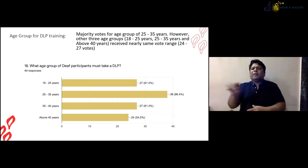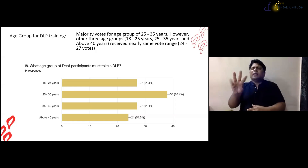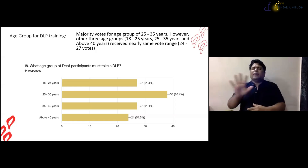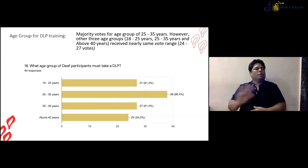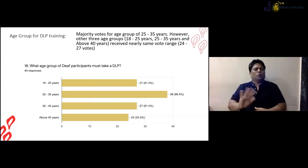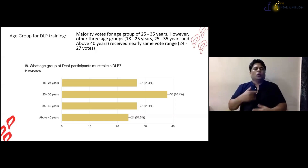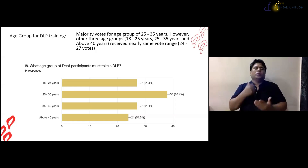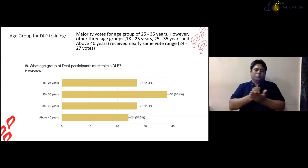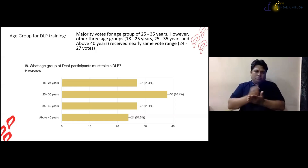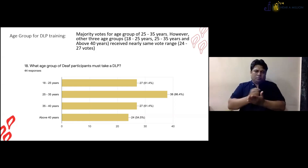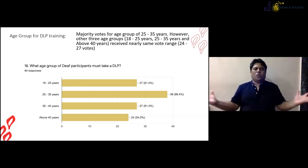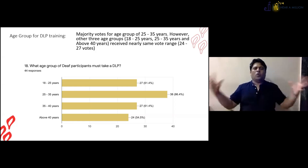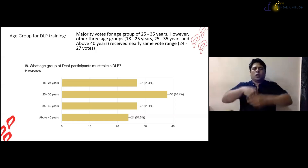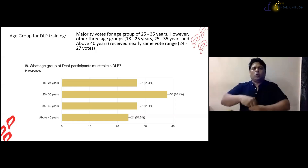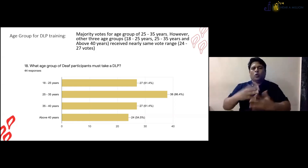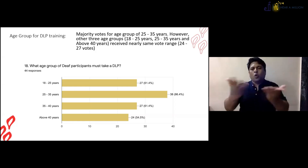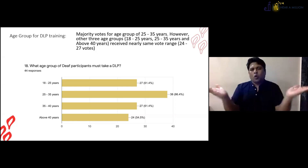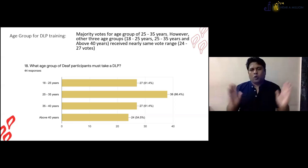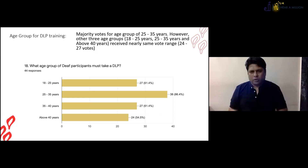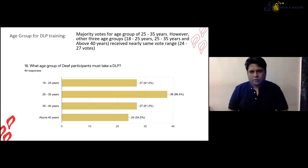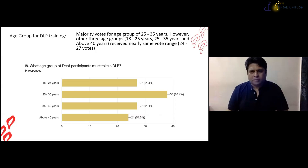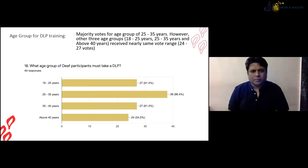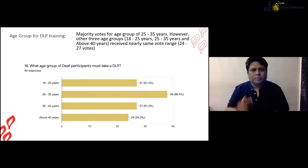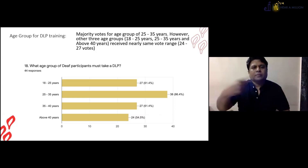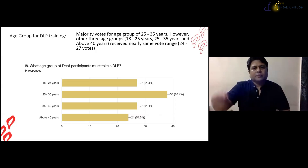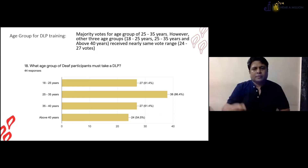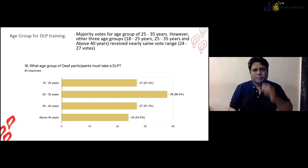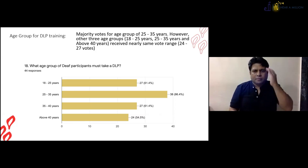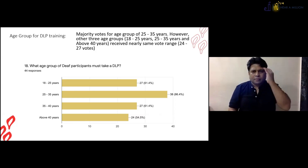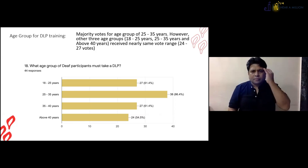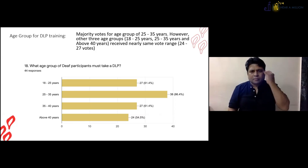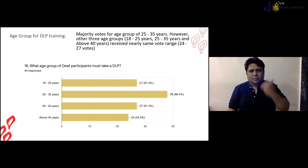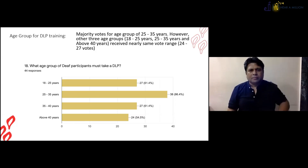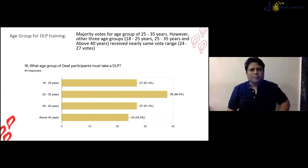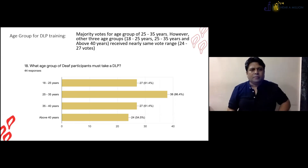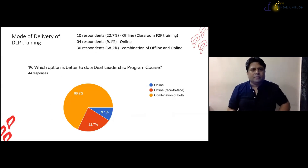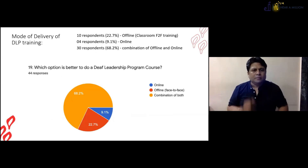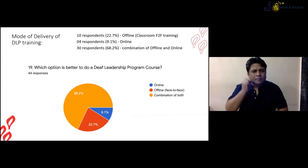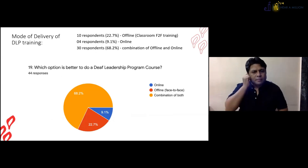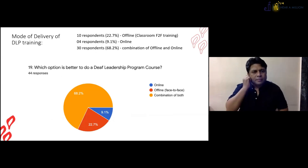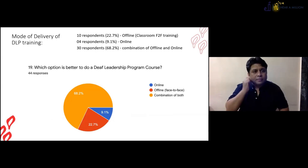And we don't want to limit it to 25 to 35. We shall try and do that and include everyone.